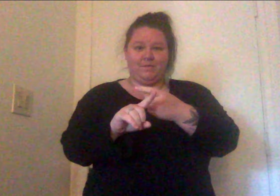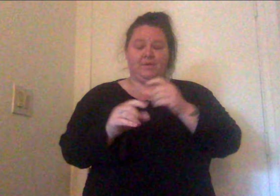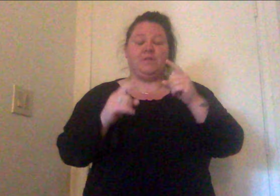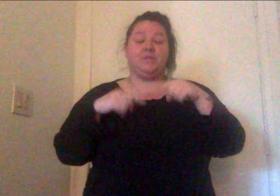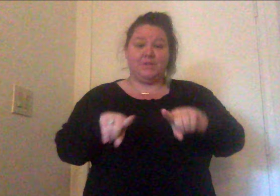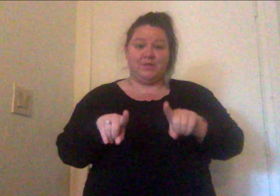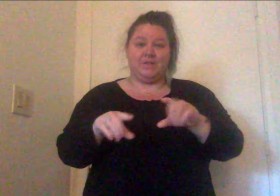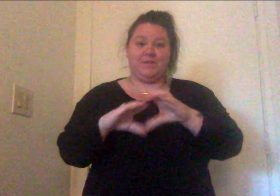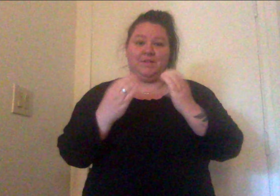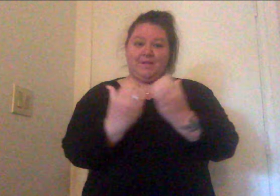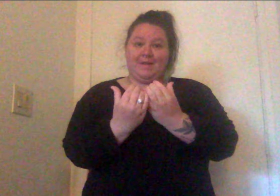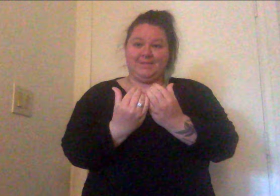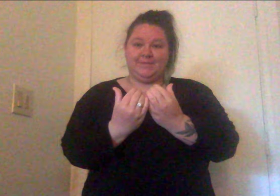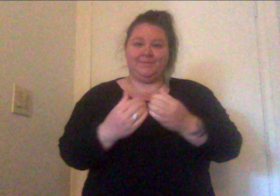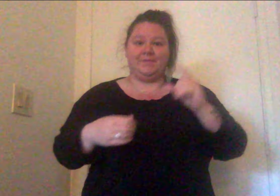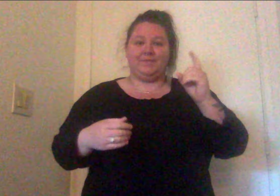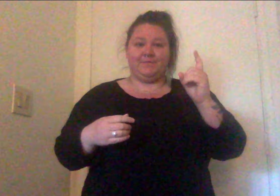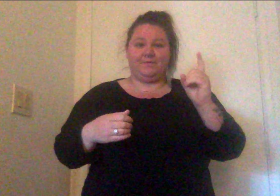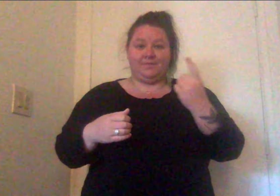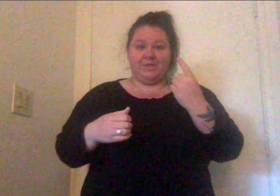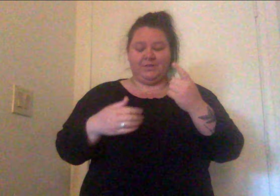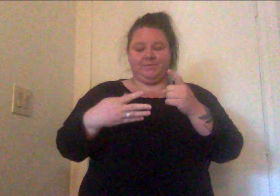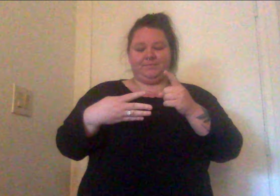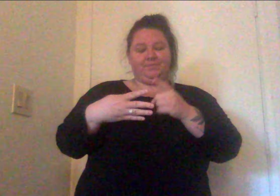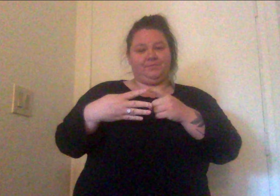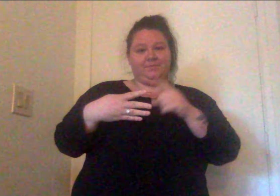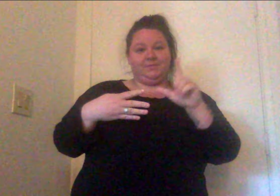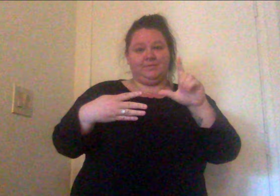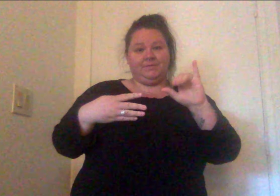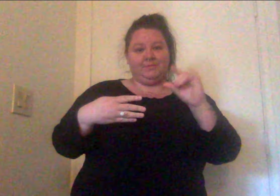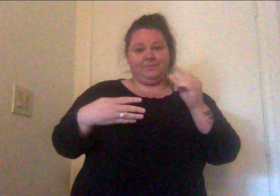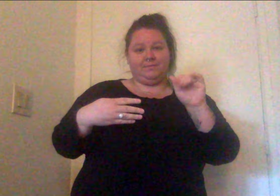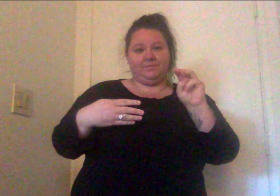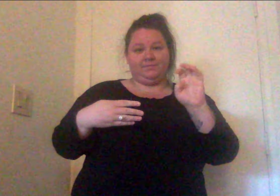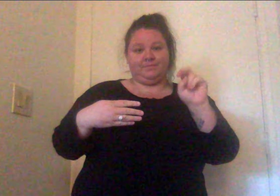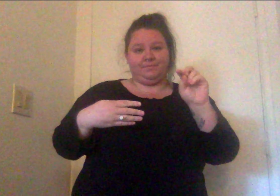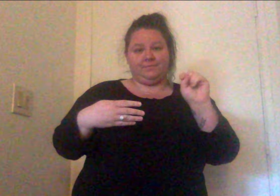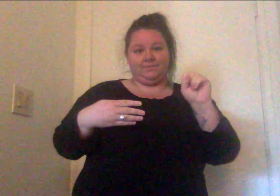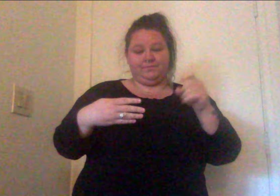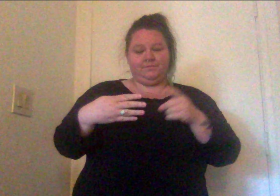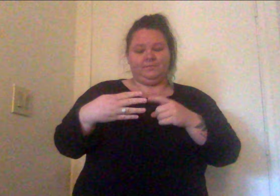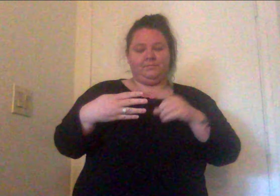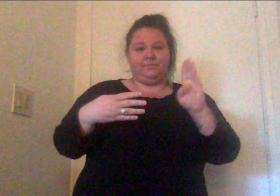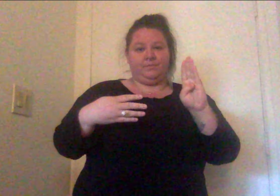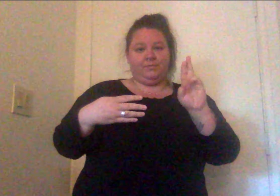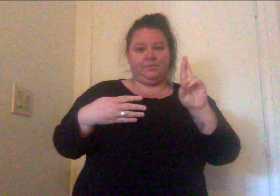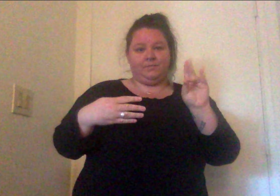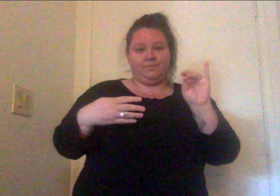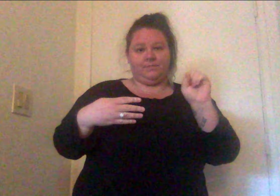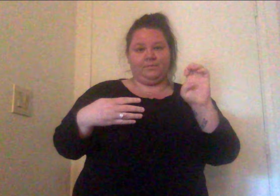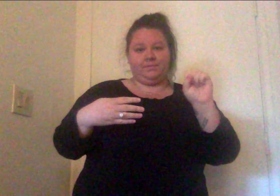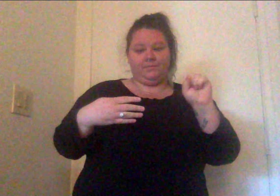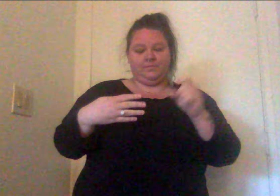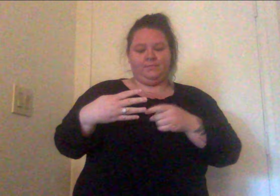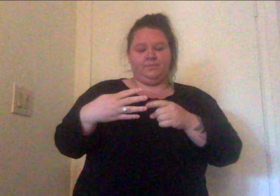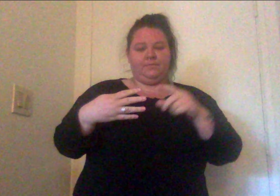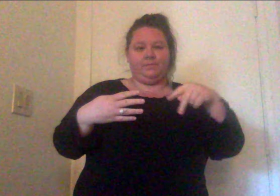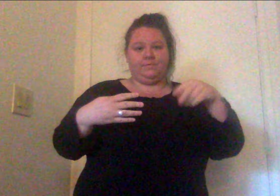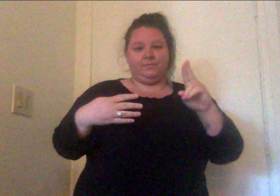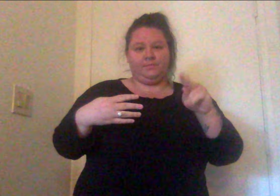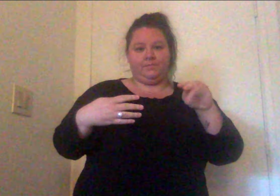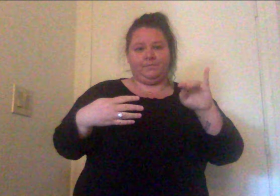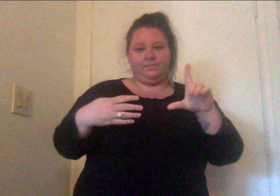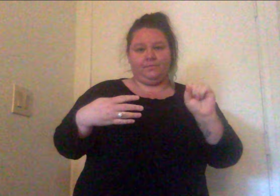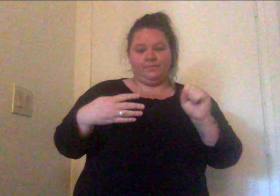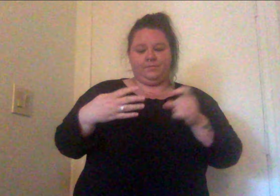over is ligaments. Then we're going to talk a little bit about bruises and pupils and the brow bone. I'm